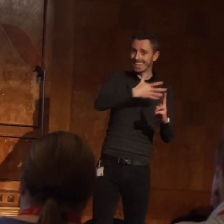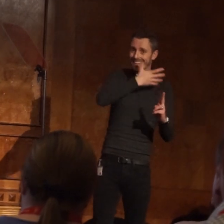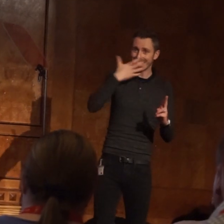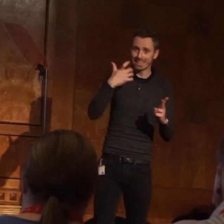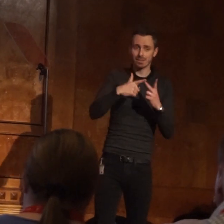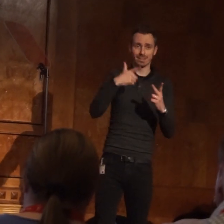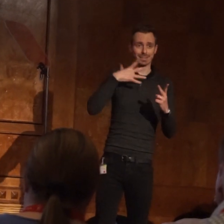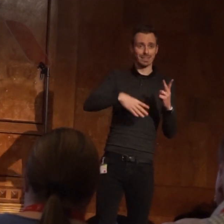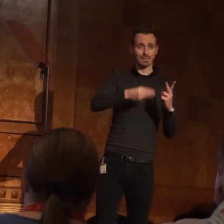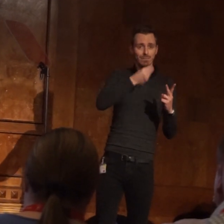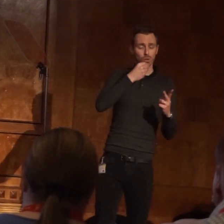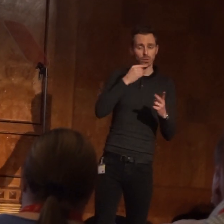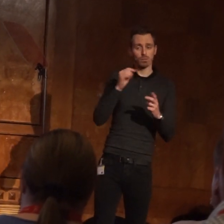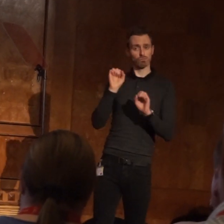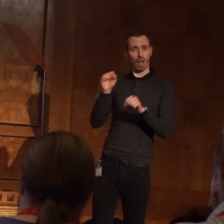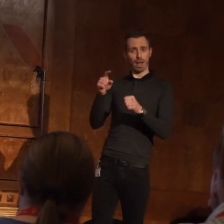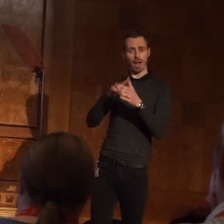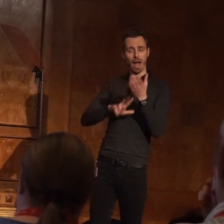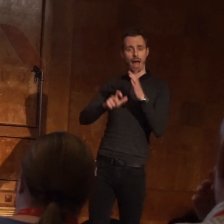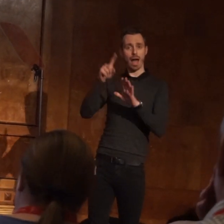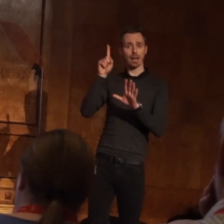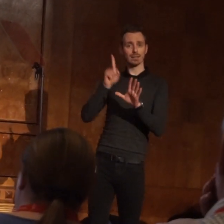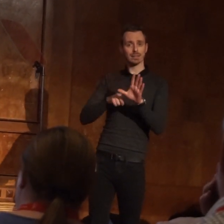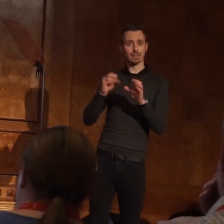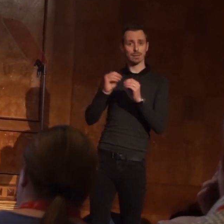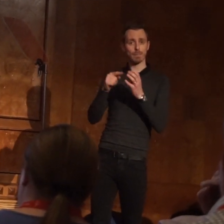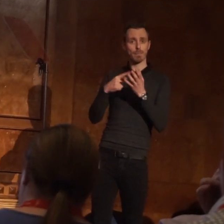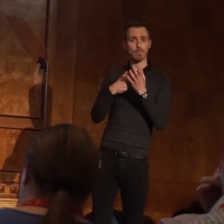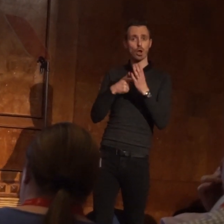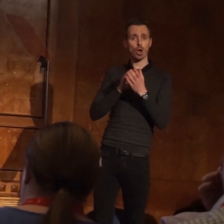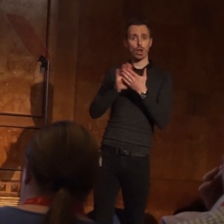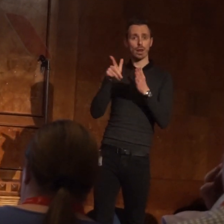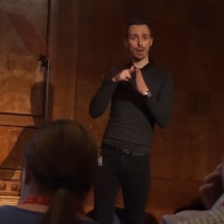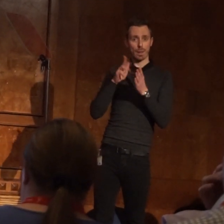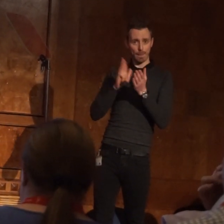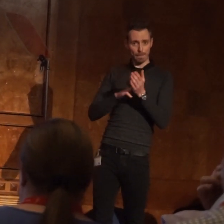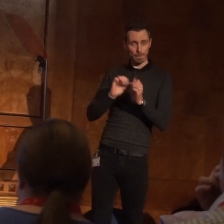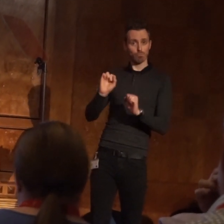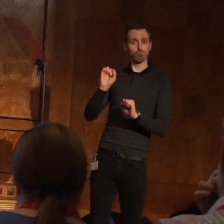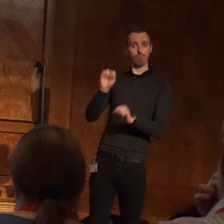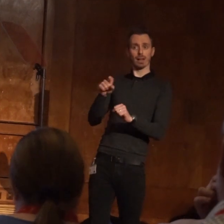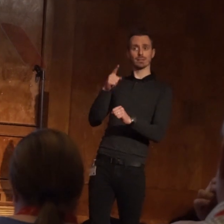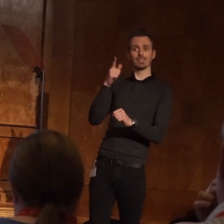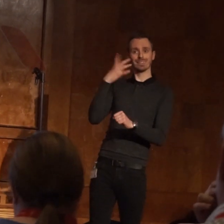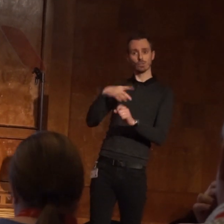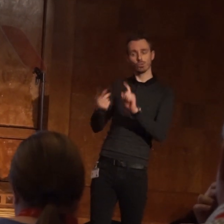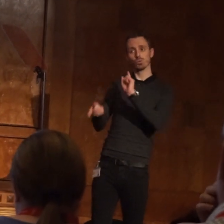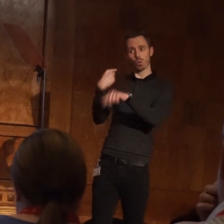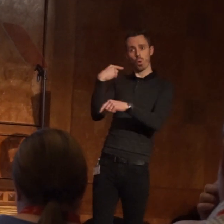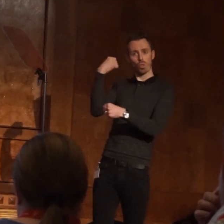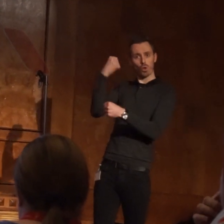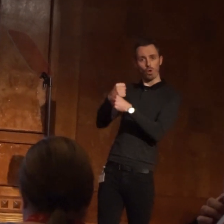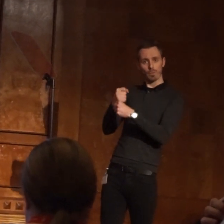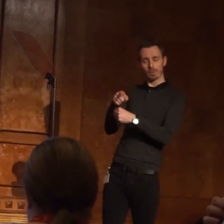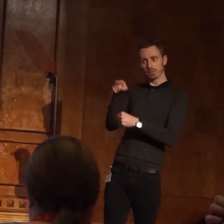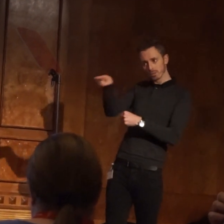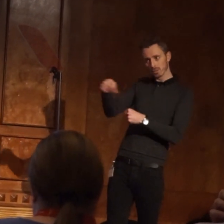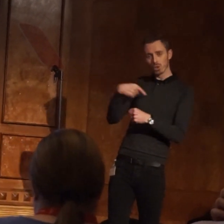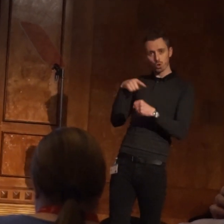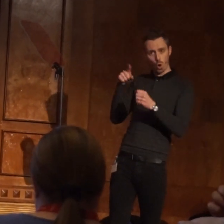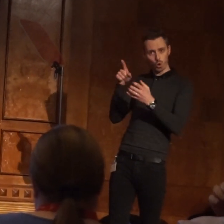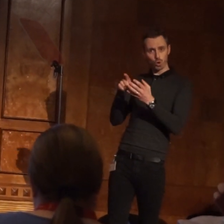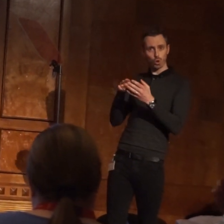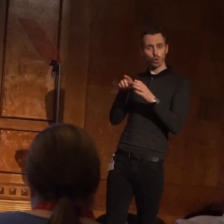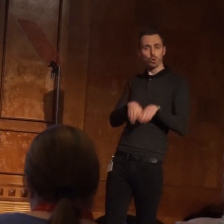was completely right to call on the government to halt universal credit rollout due to the huge effect it will have on the number of